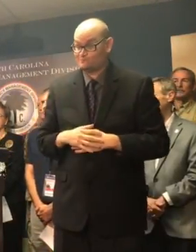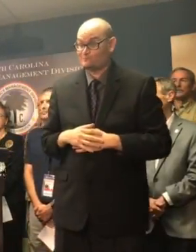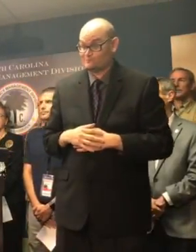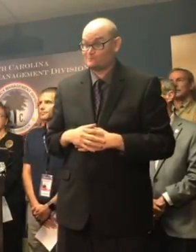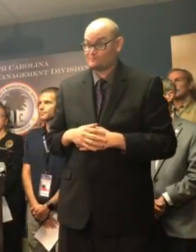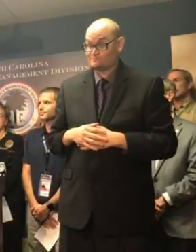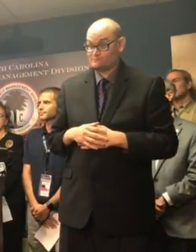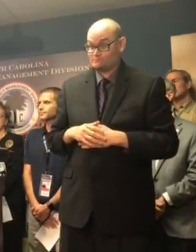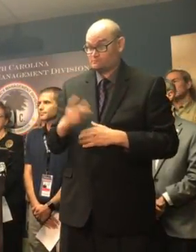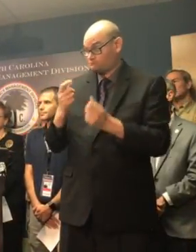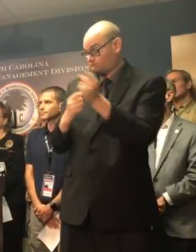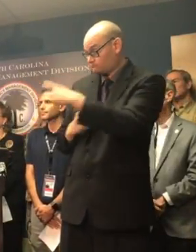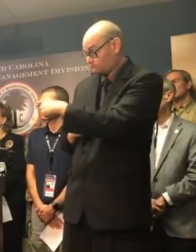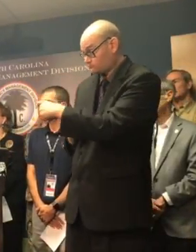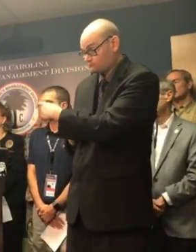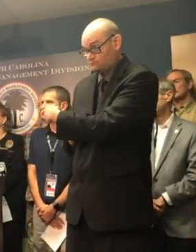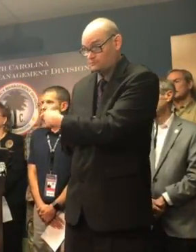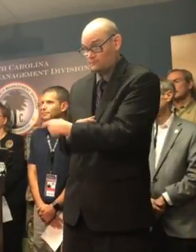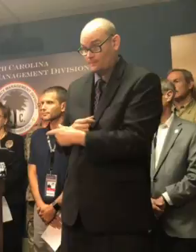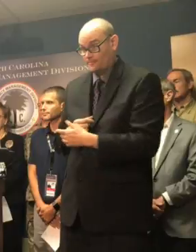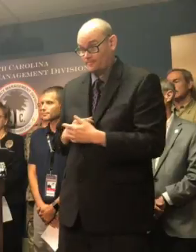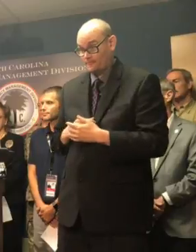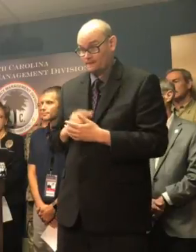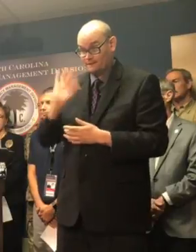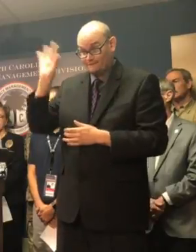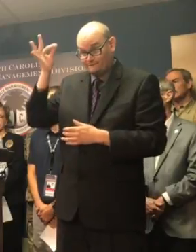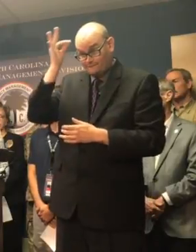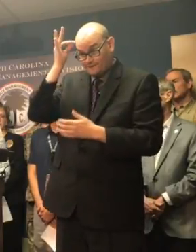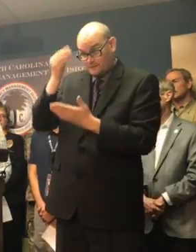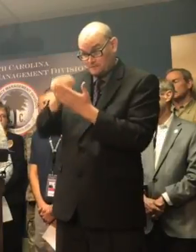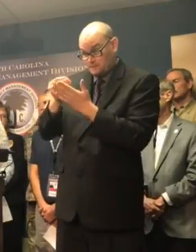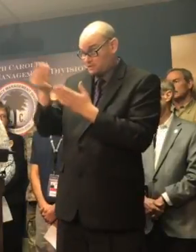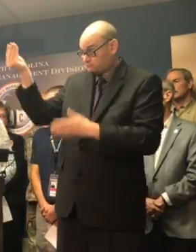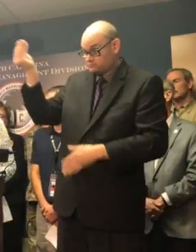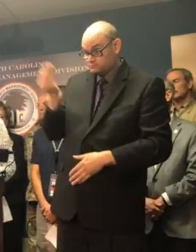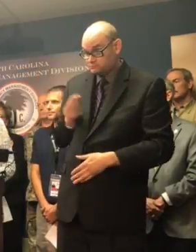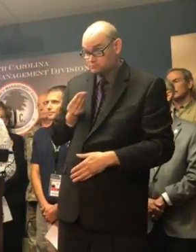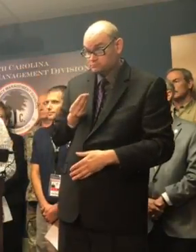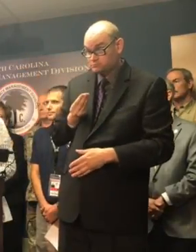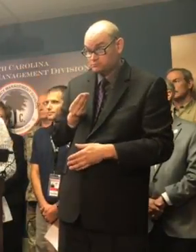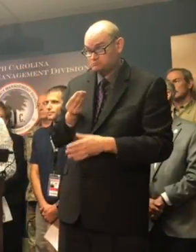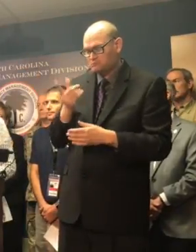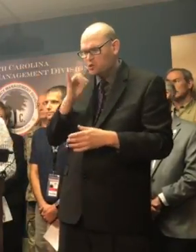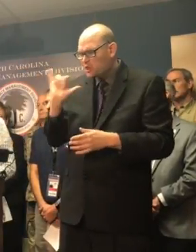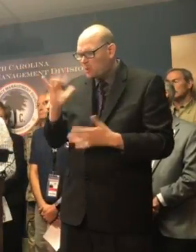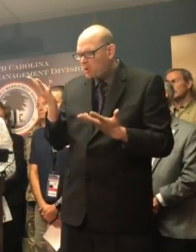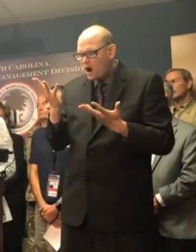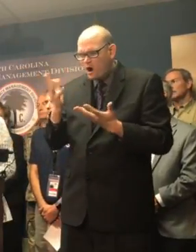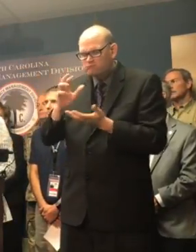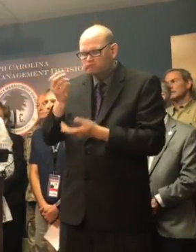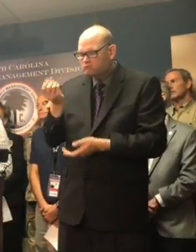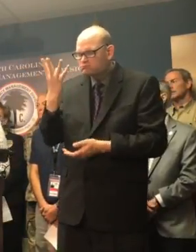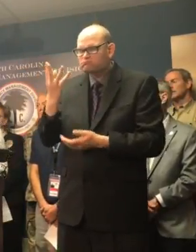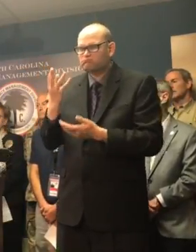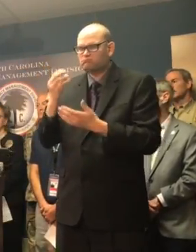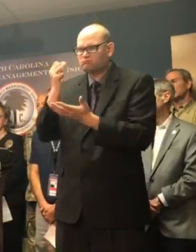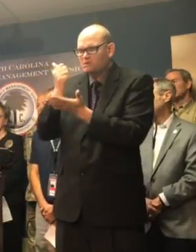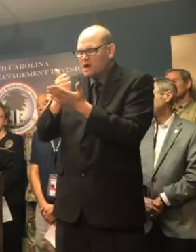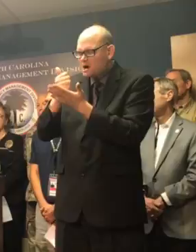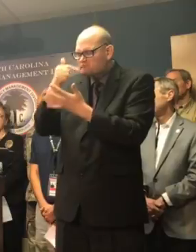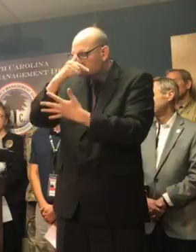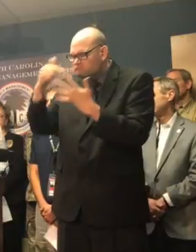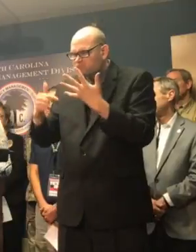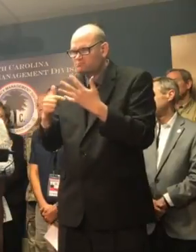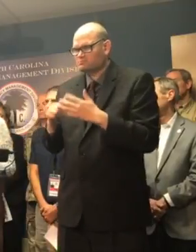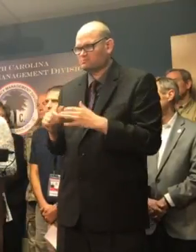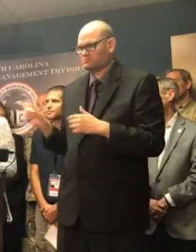Governor, following up on the federal assets that you guys and the direct assistance, can you elaborate more on what that gets you guys and how that helps out already? It's anything that we